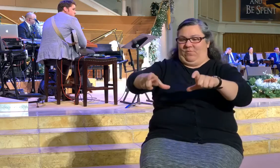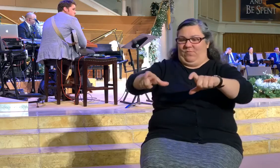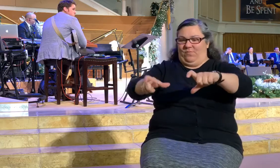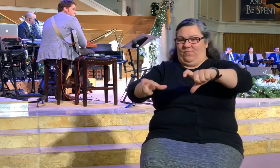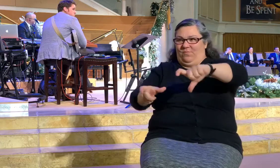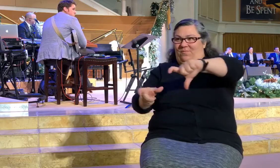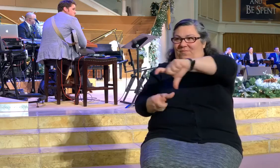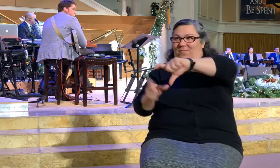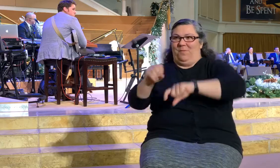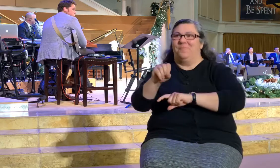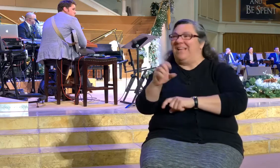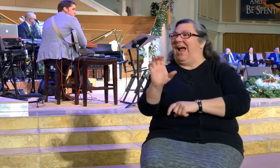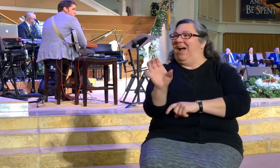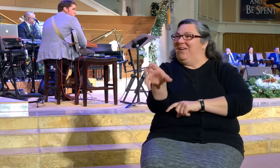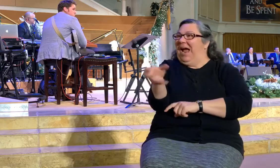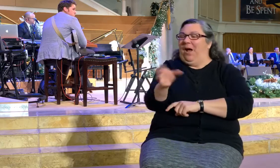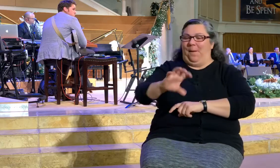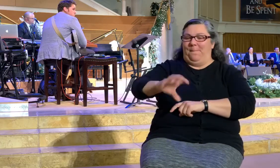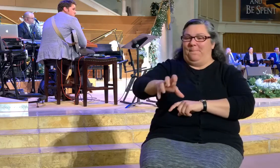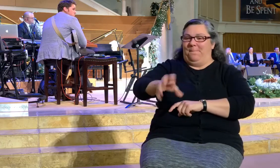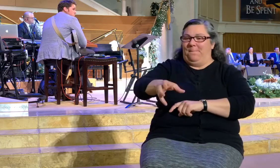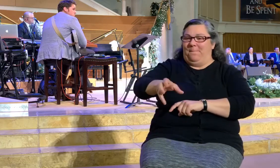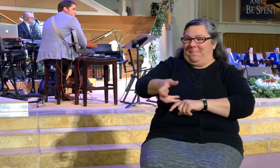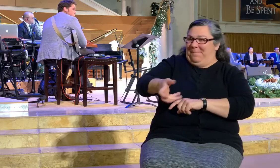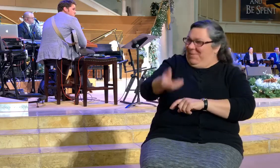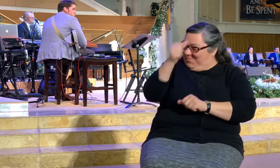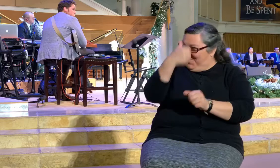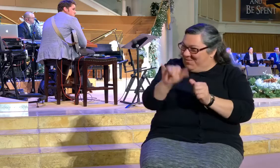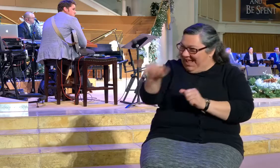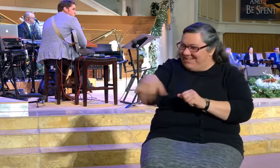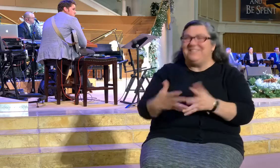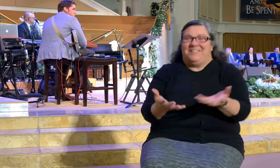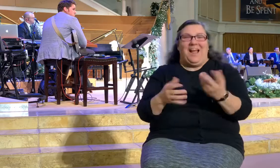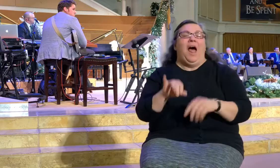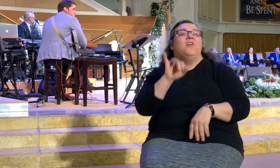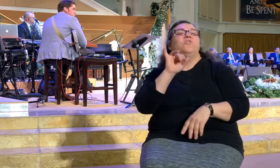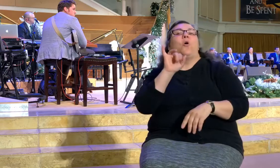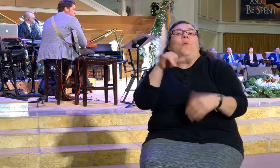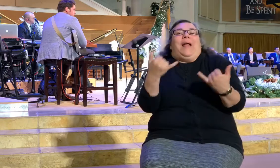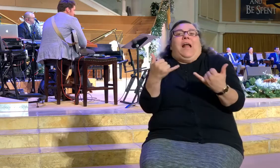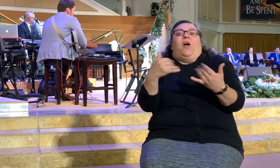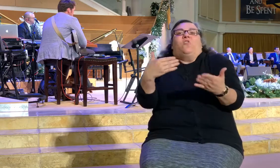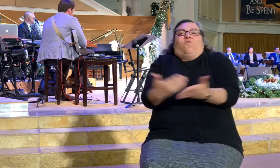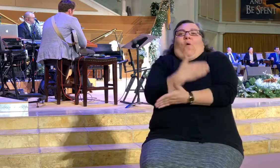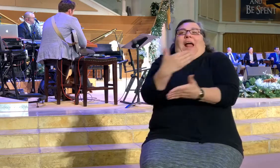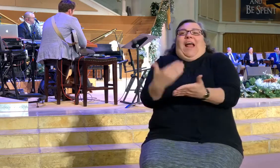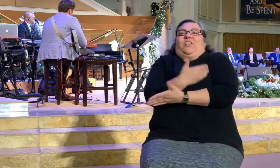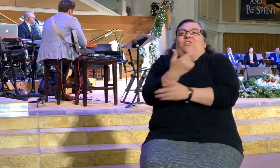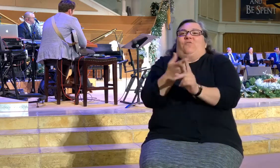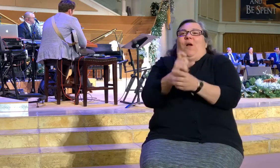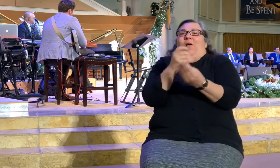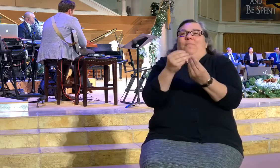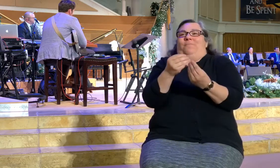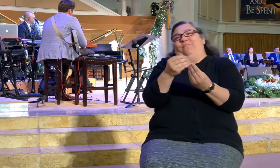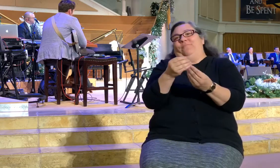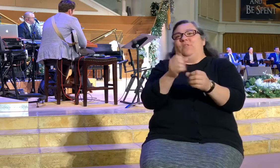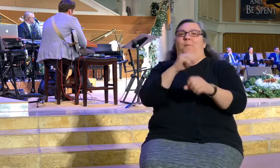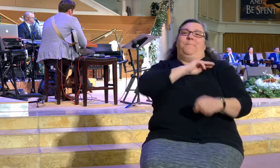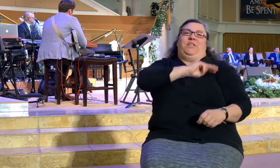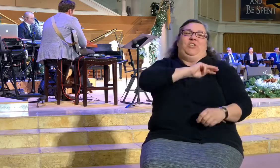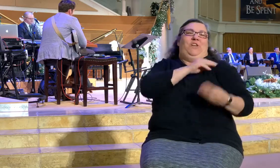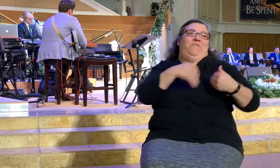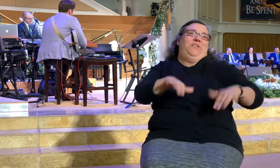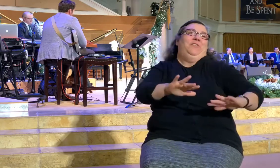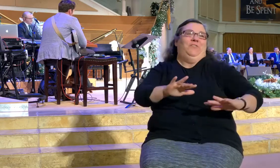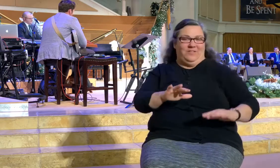and we would get to see what God is doing. So, this is fresh from the field. We're glad the Joneses are here. So let's enjoy